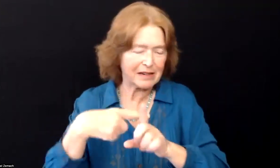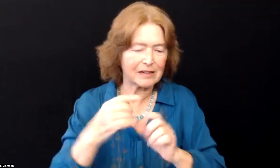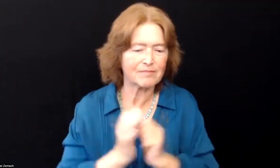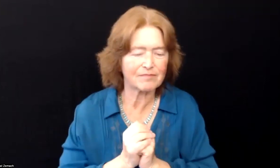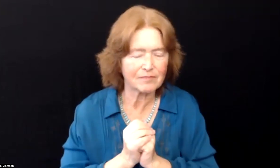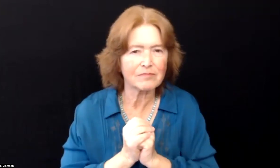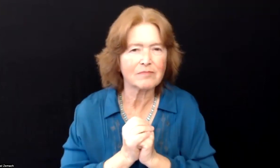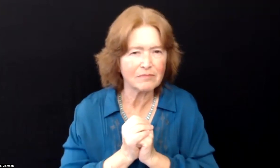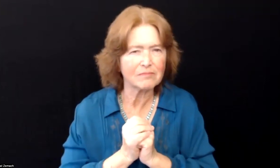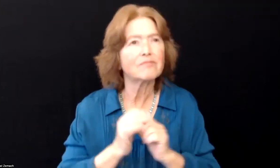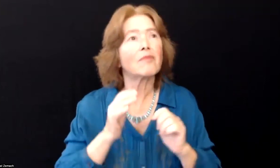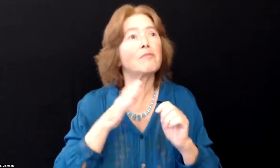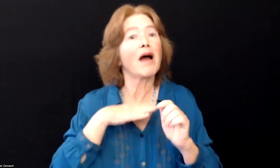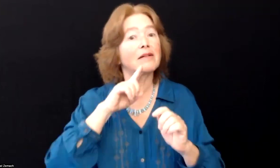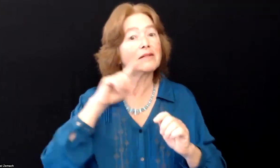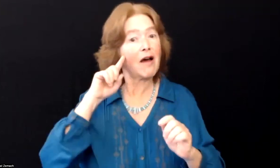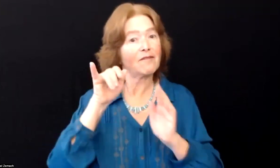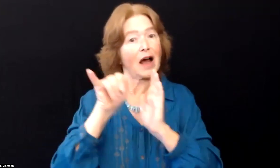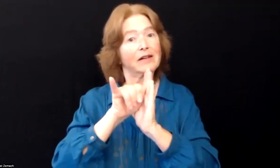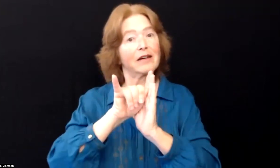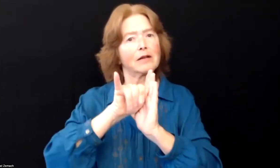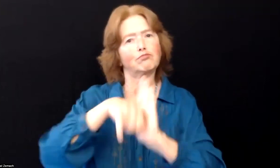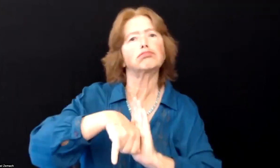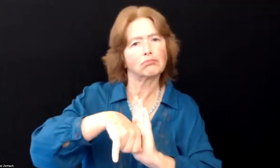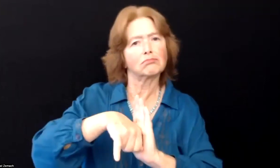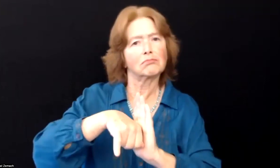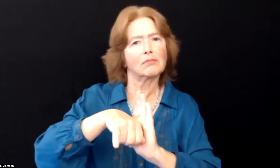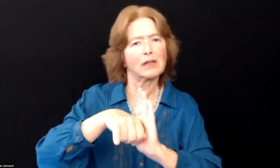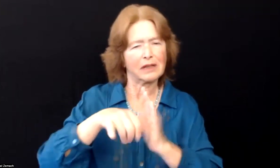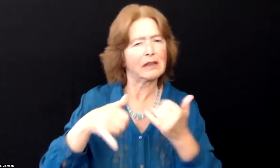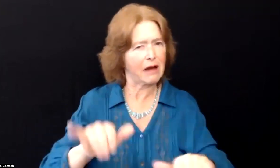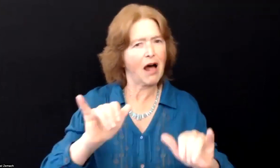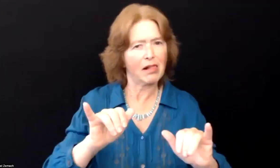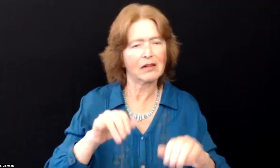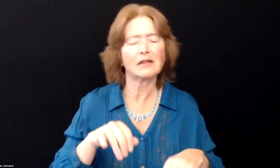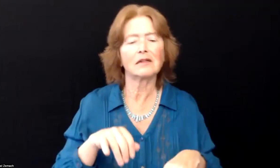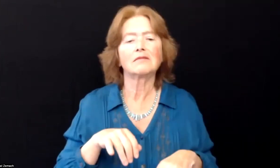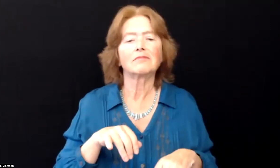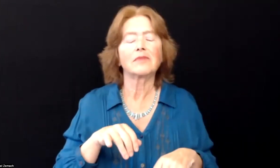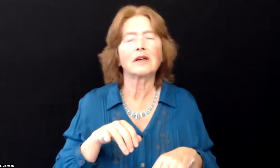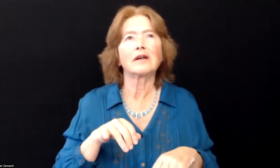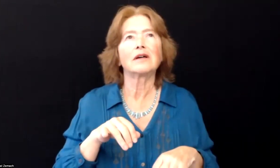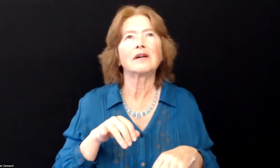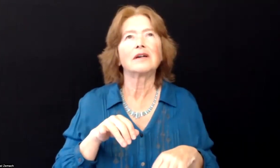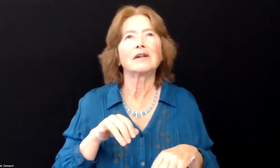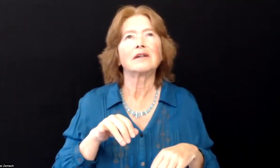so optimistic about starting teaching. And I have to say my deaf identity was pretty weak at that